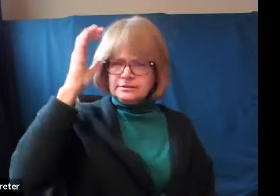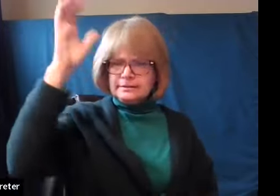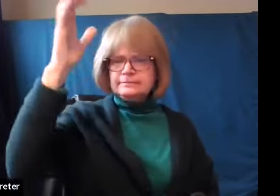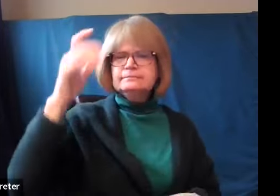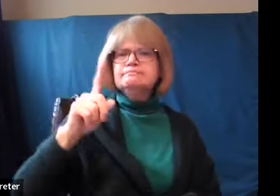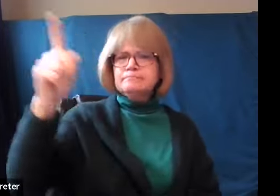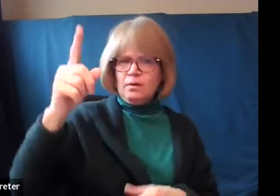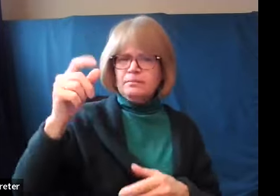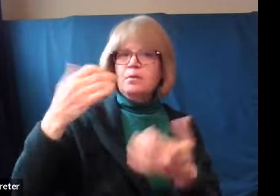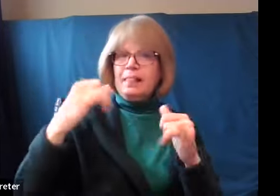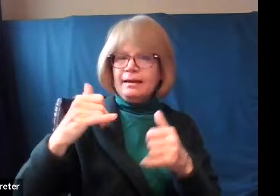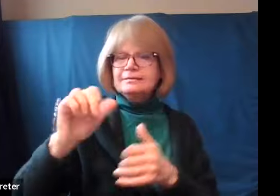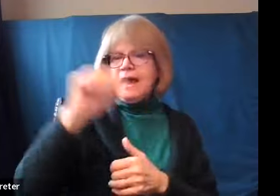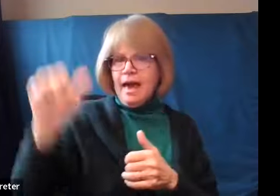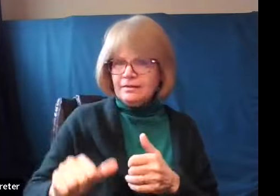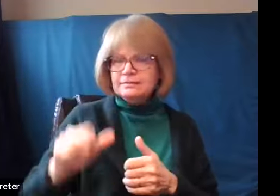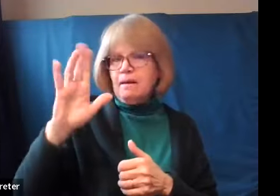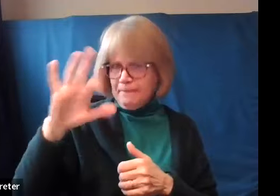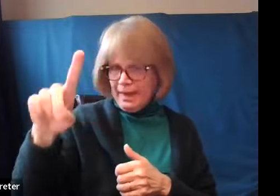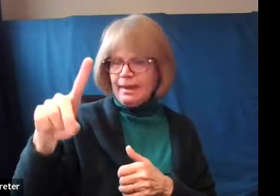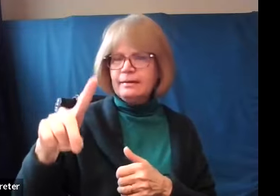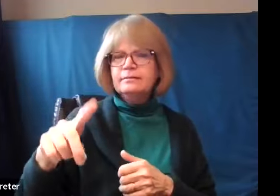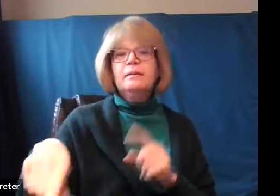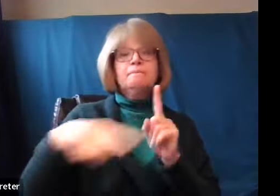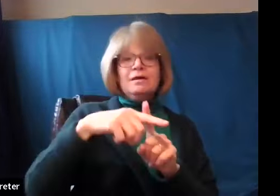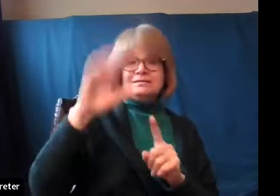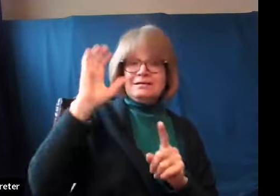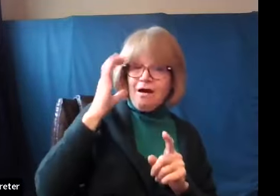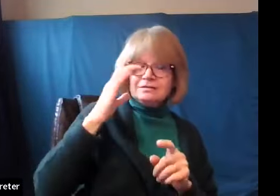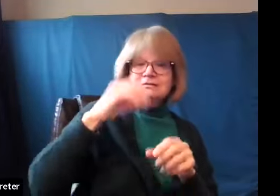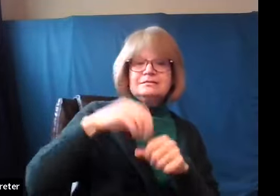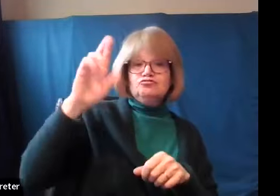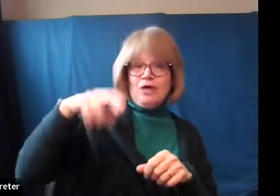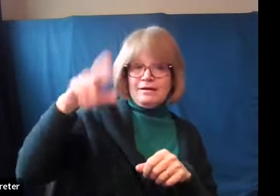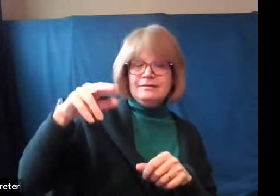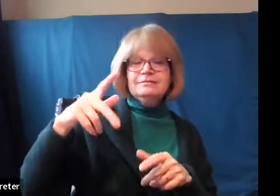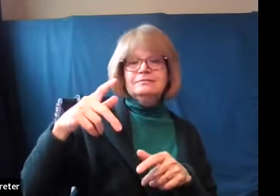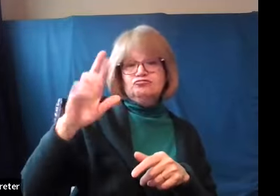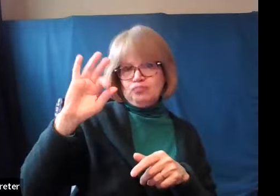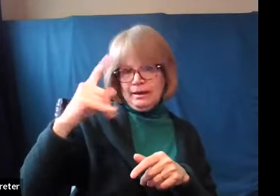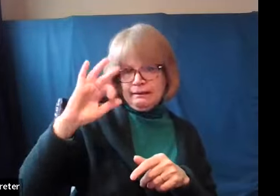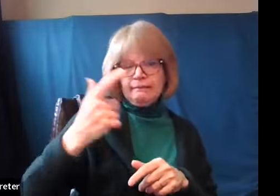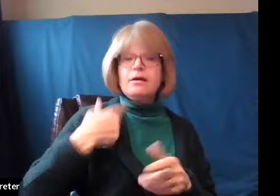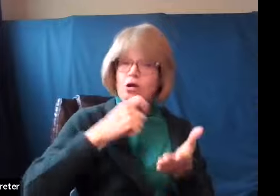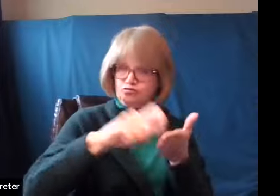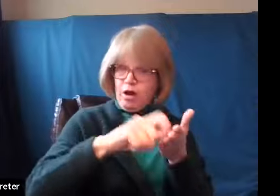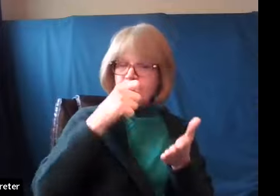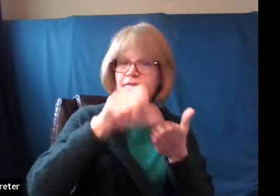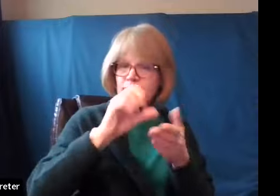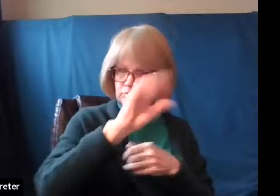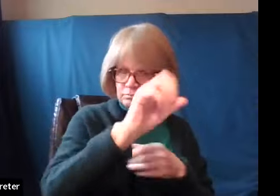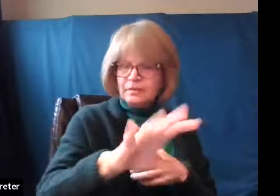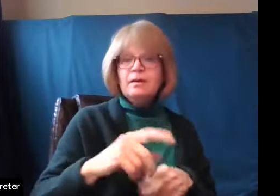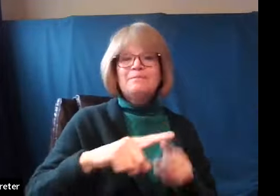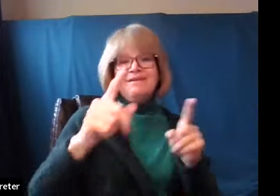who plays in the Allentown band," he proudly recalled, "and some cousins in Reading. I write to them, but they have families